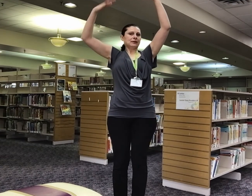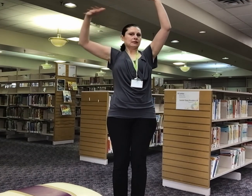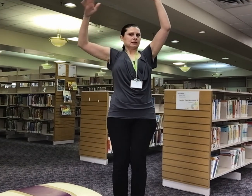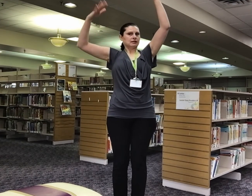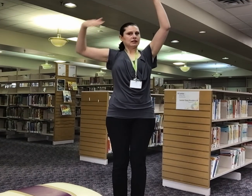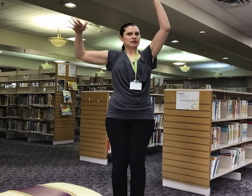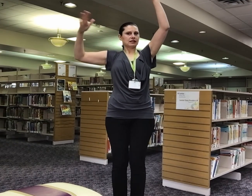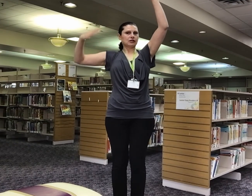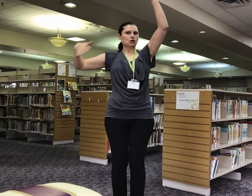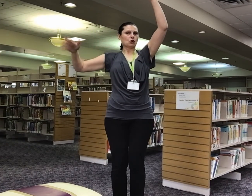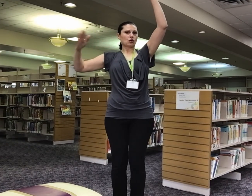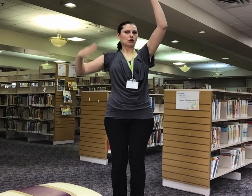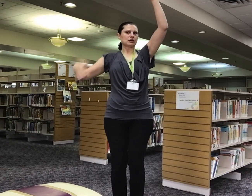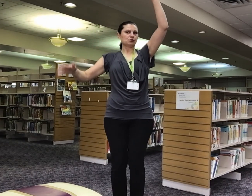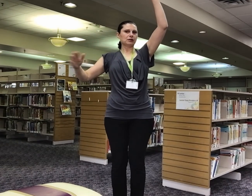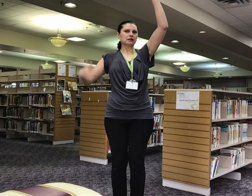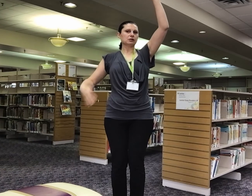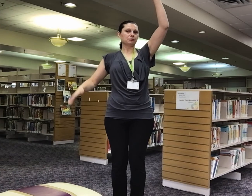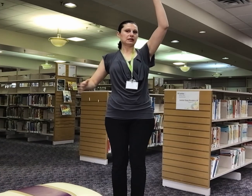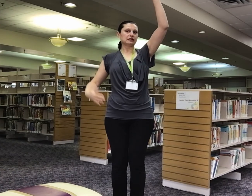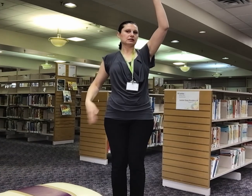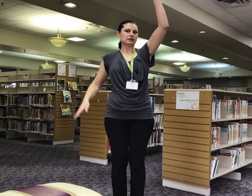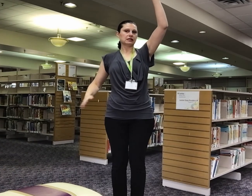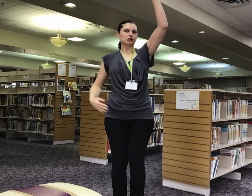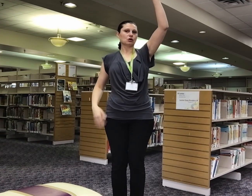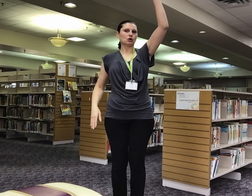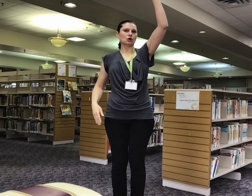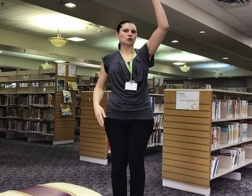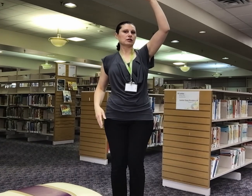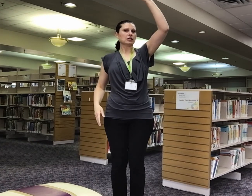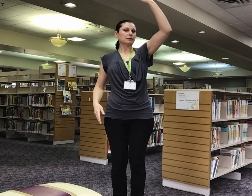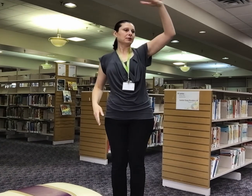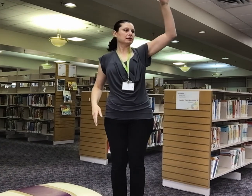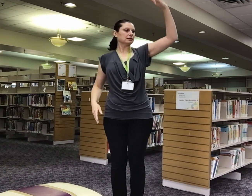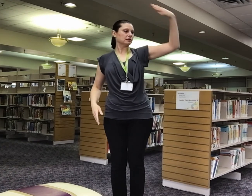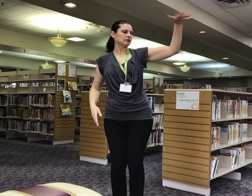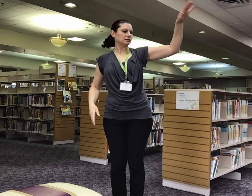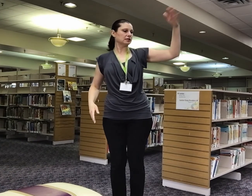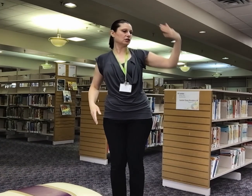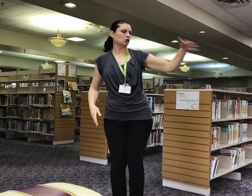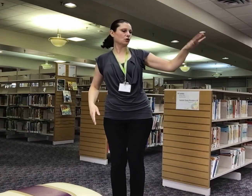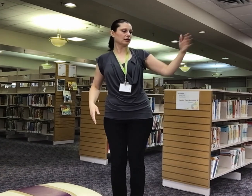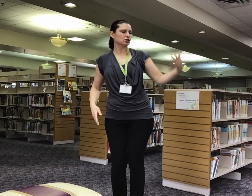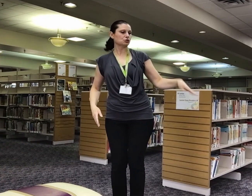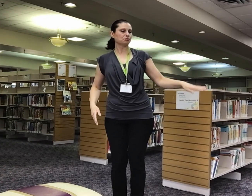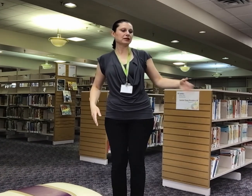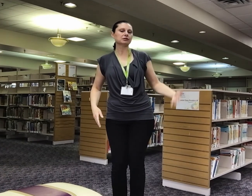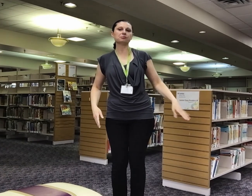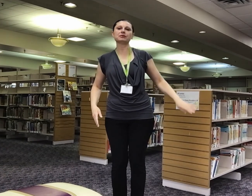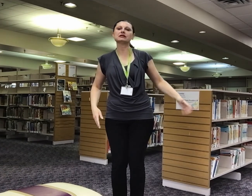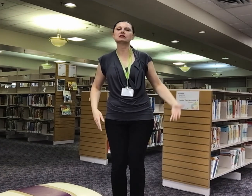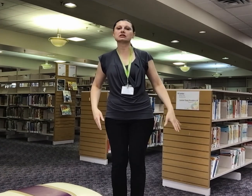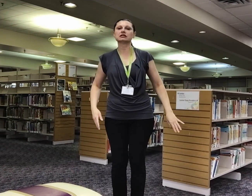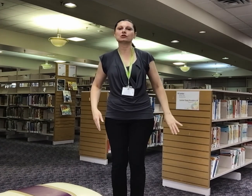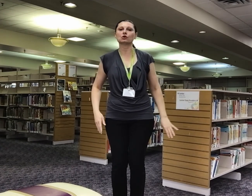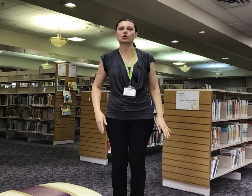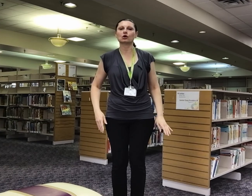Peel the orange, peel, peel the orange, peel the orange, peel, peel the